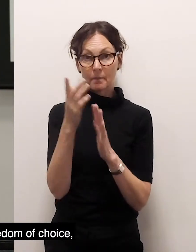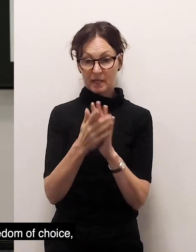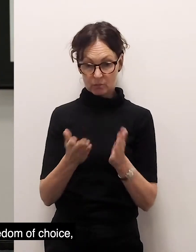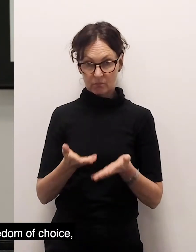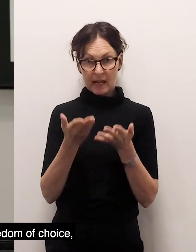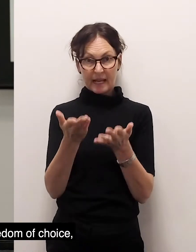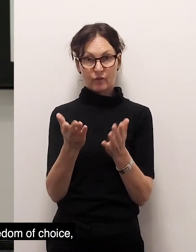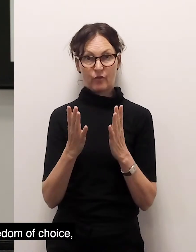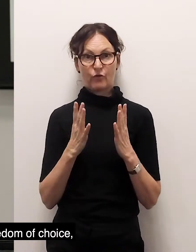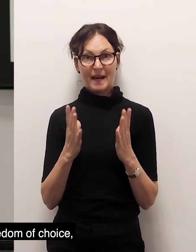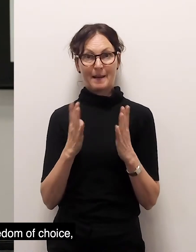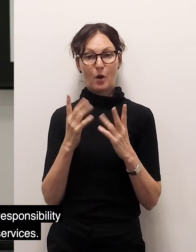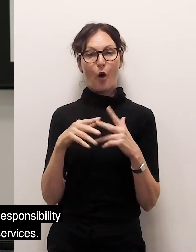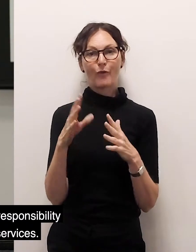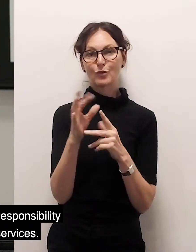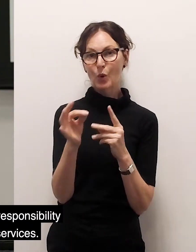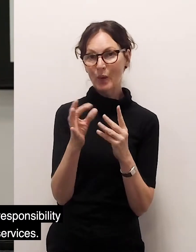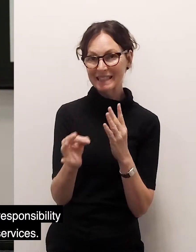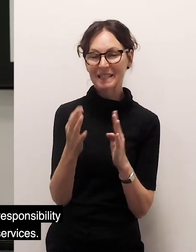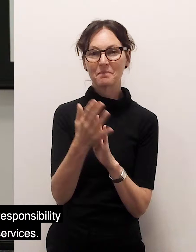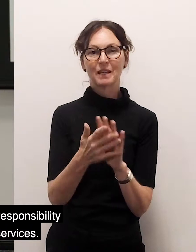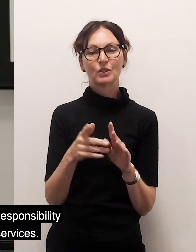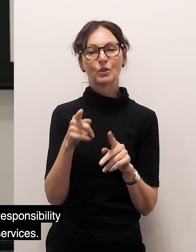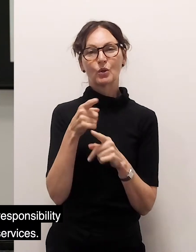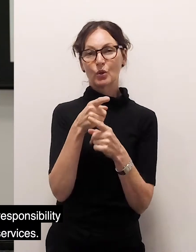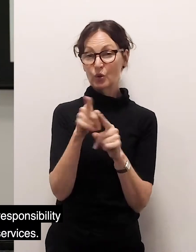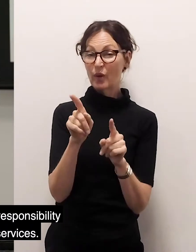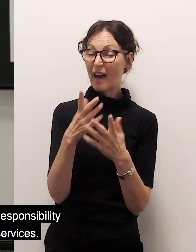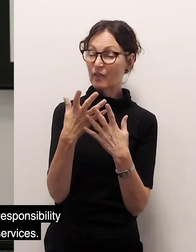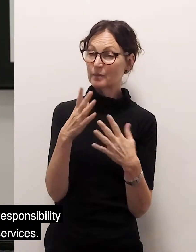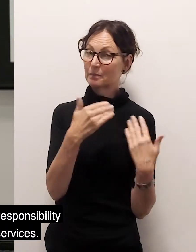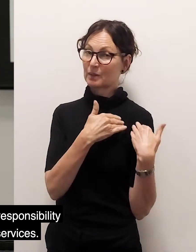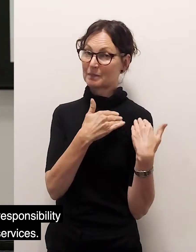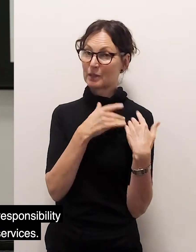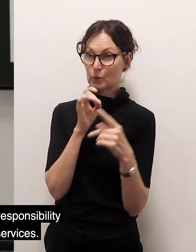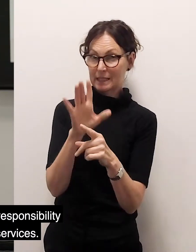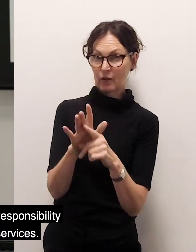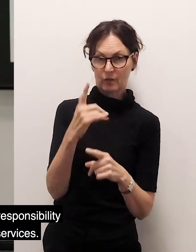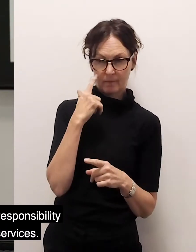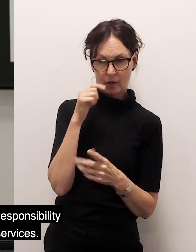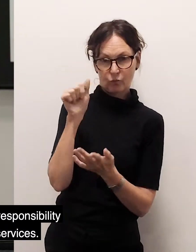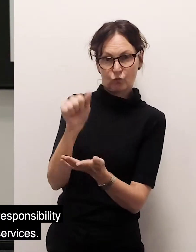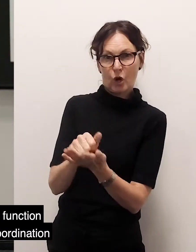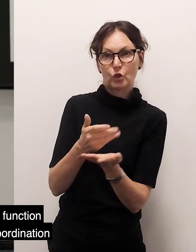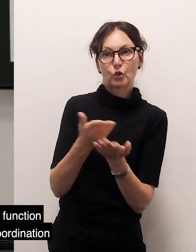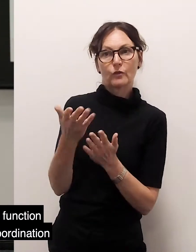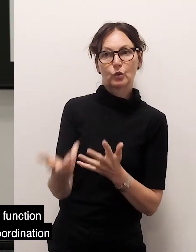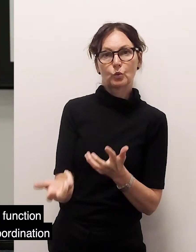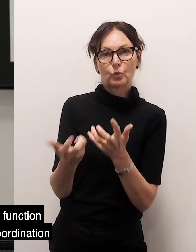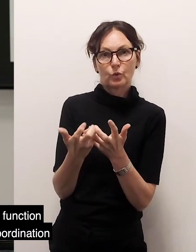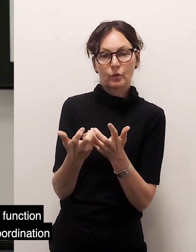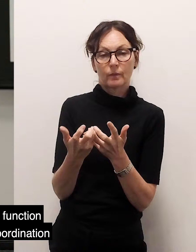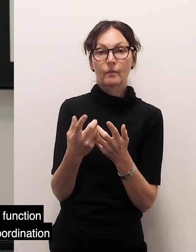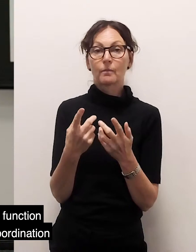By giving you this freedom of choice, you also have the responsibility of finding the services. Now, there